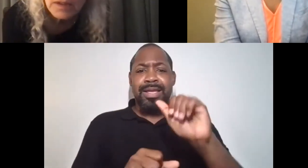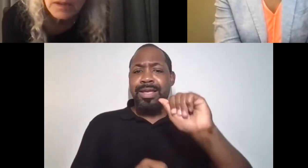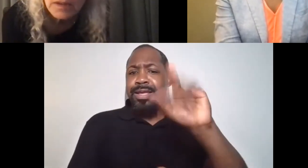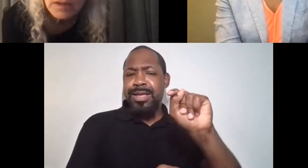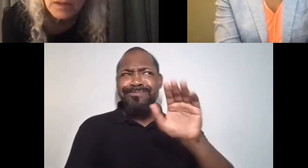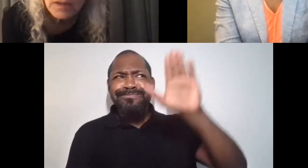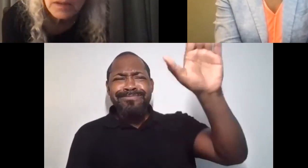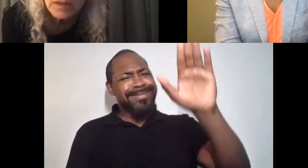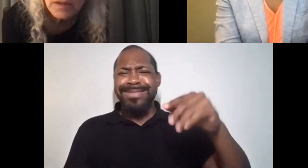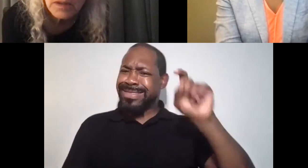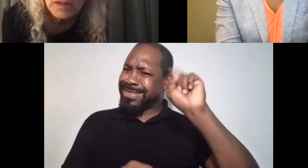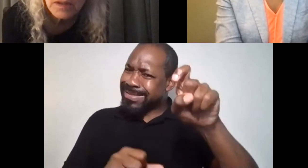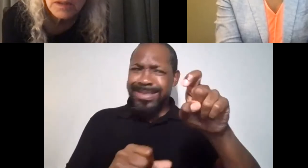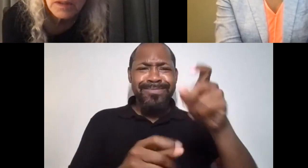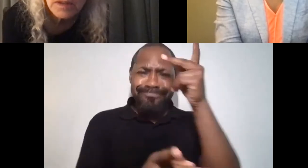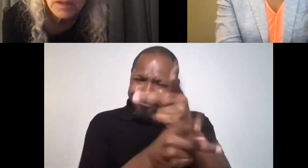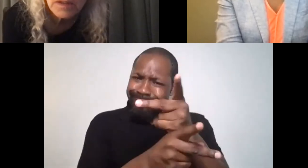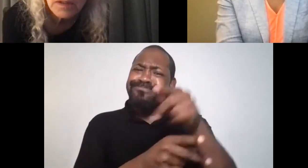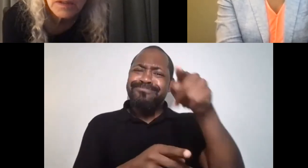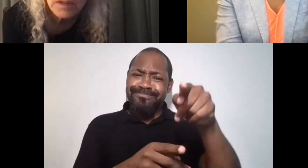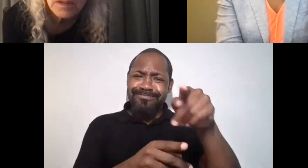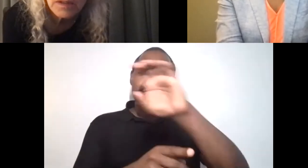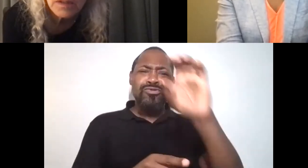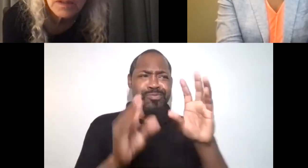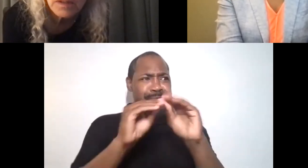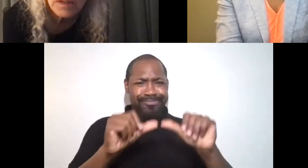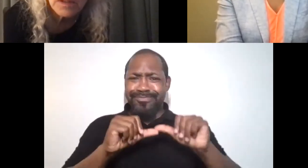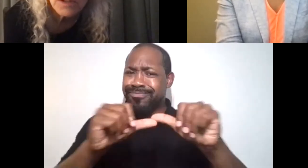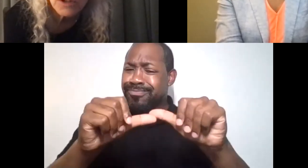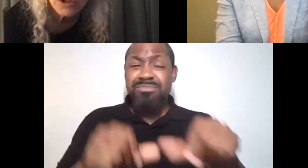they couldn't make any kind of decisions.